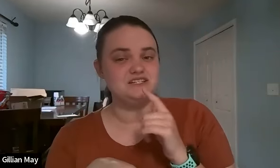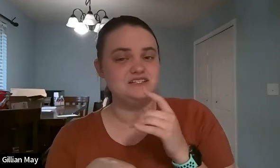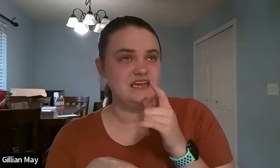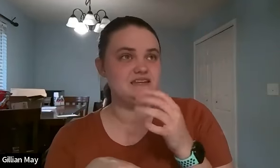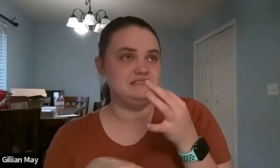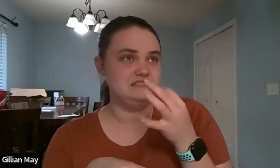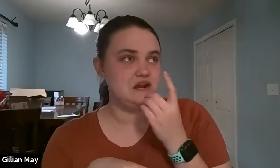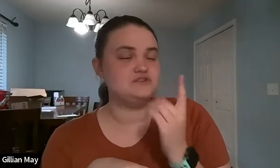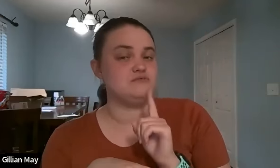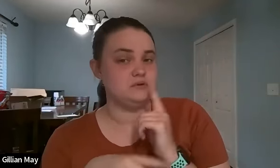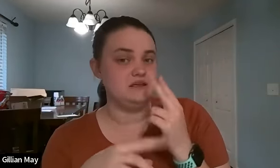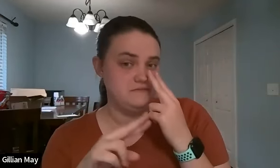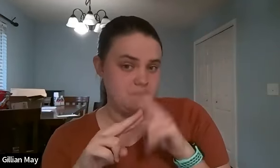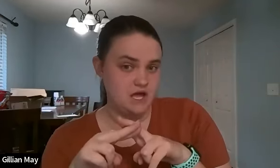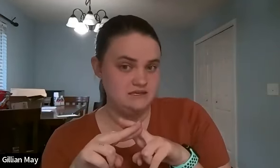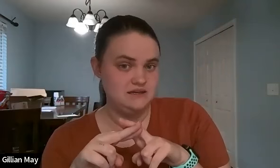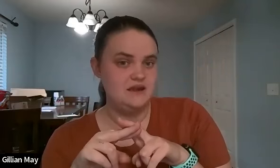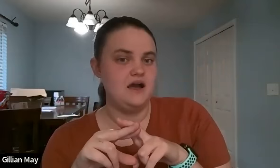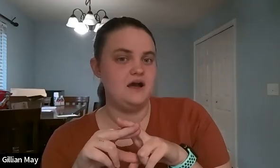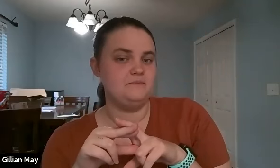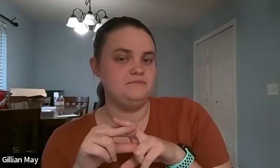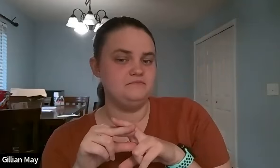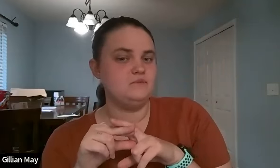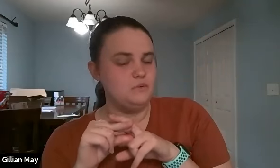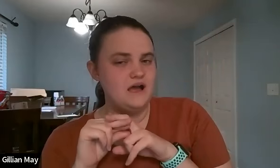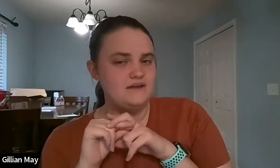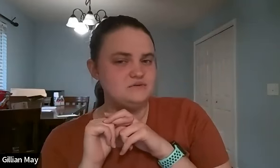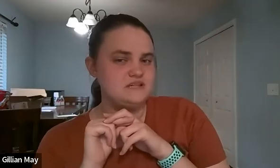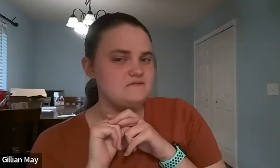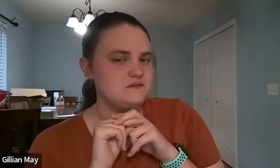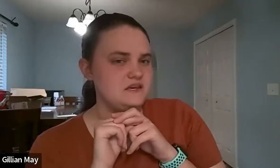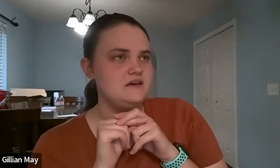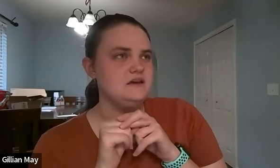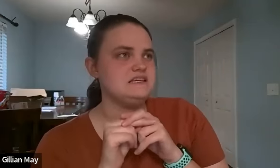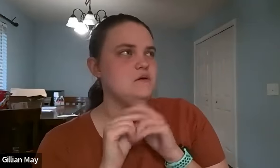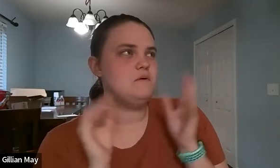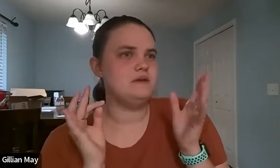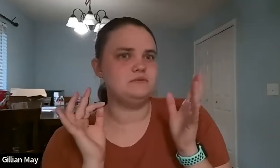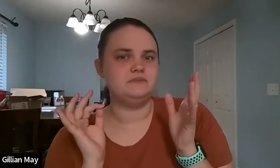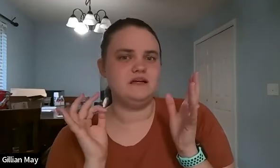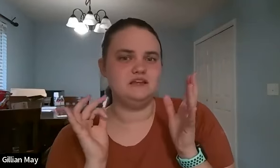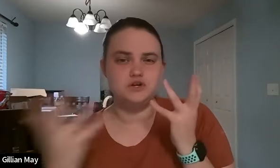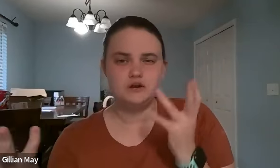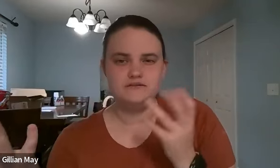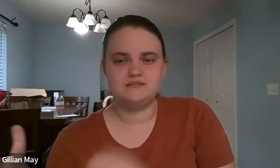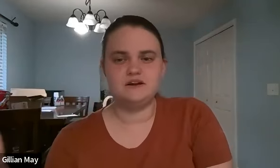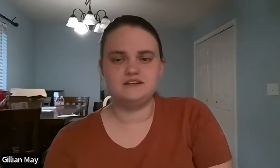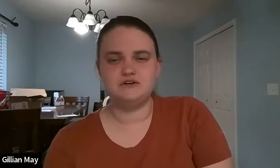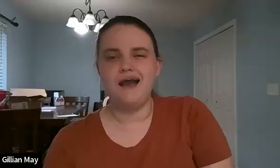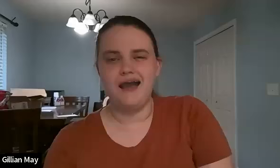lunches and dinners are really fun. We will have to definitely, because I don't want people to be like nervous, but also I